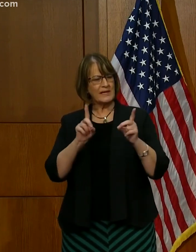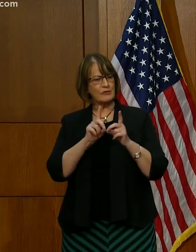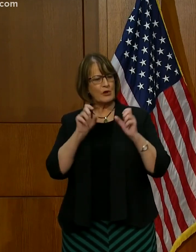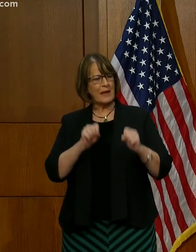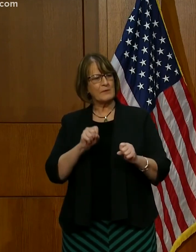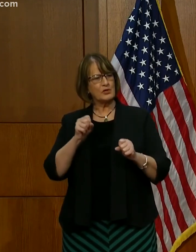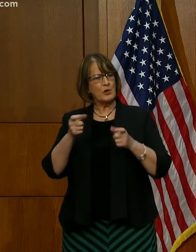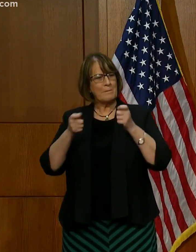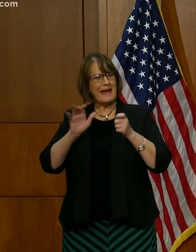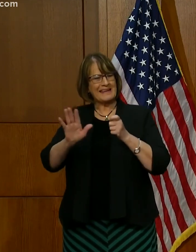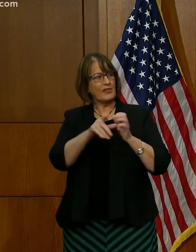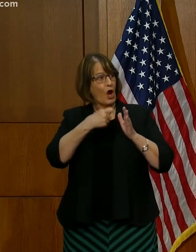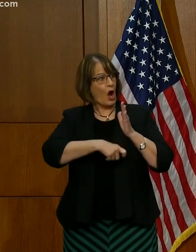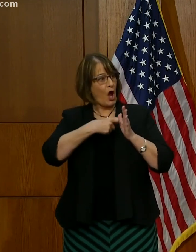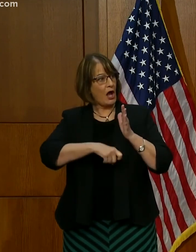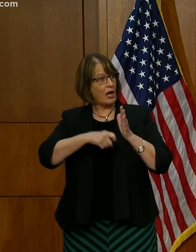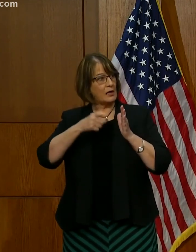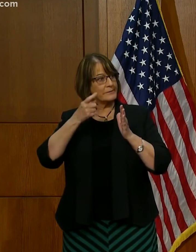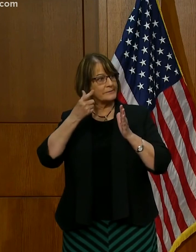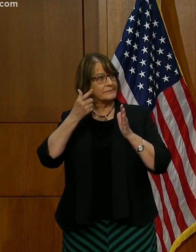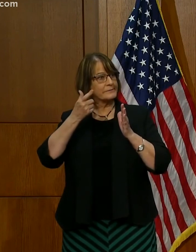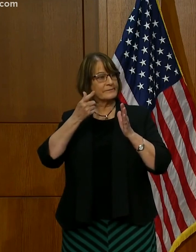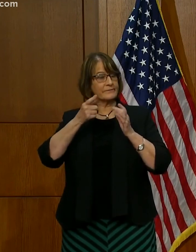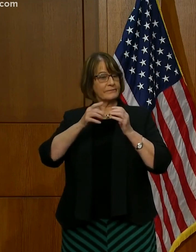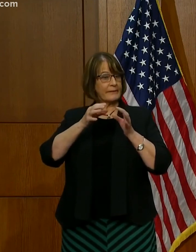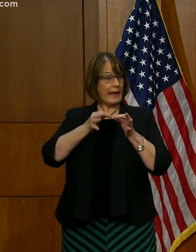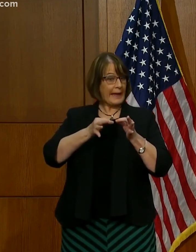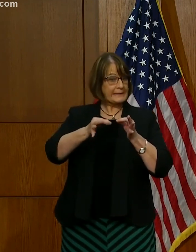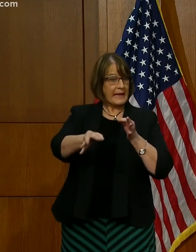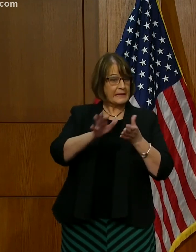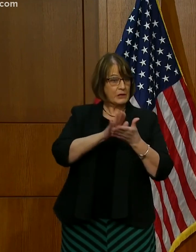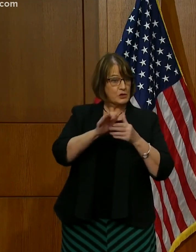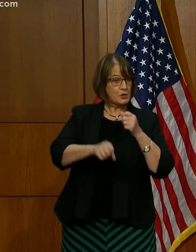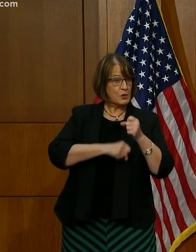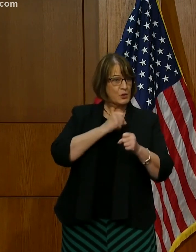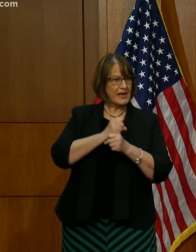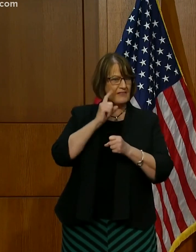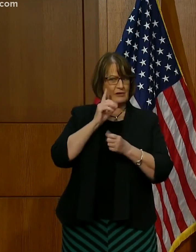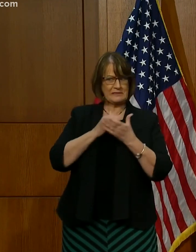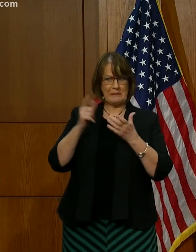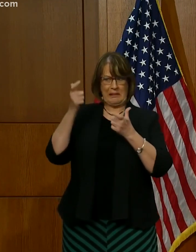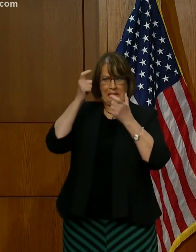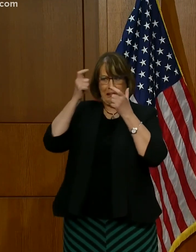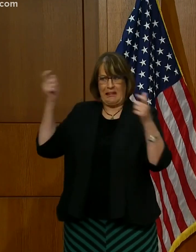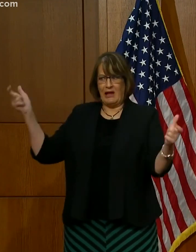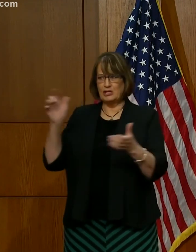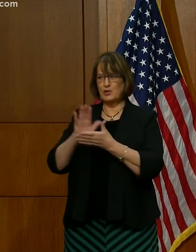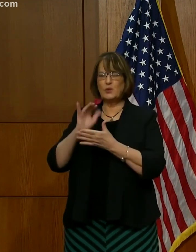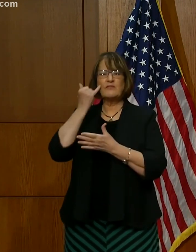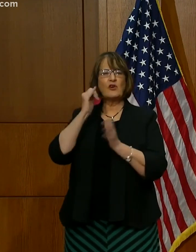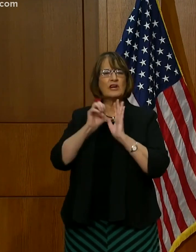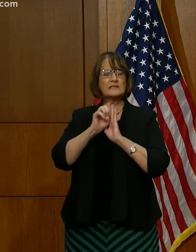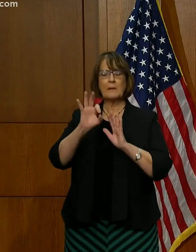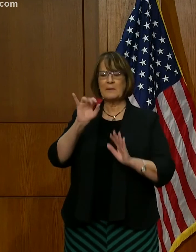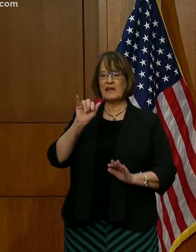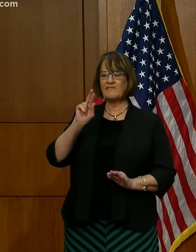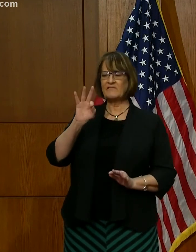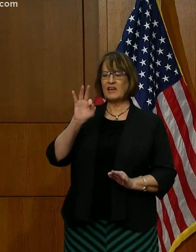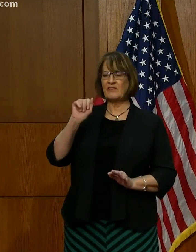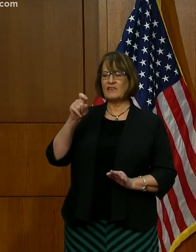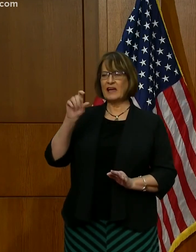costs associated with extending the school year, especially for some of these really large school divisions like Fairfax County here in Northern